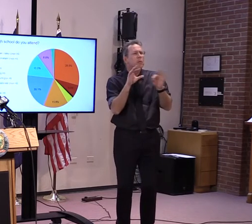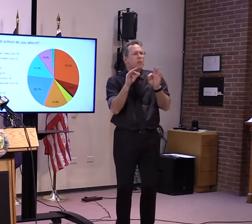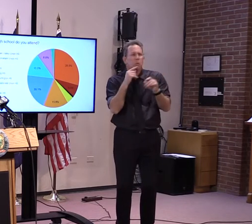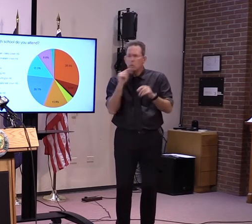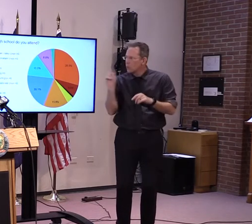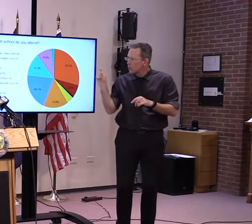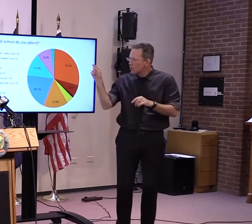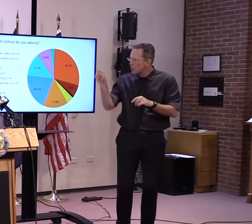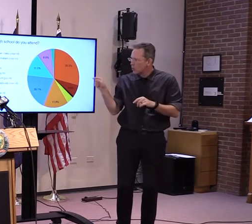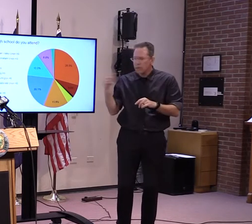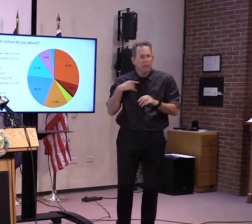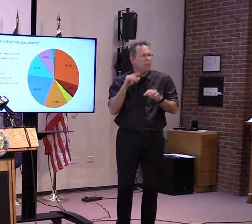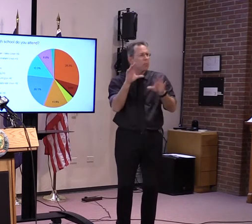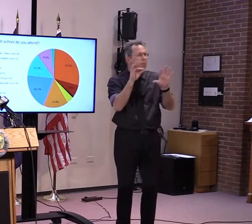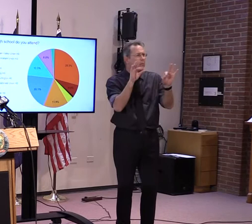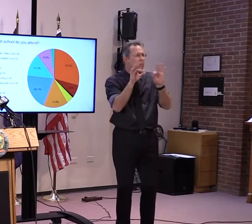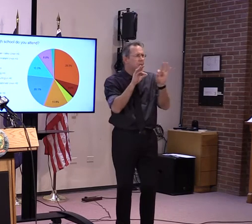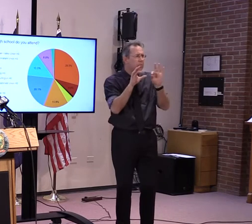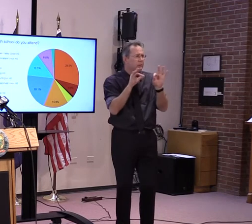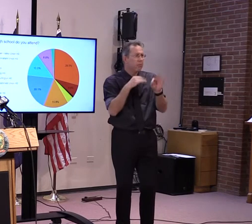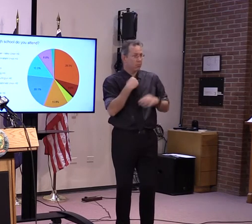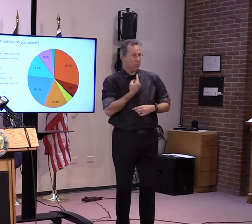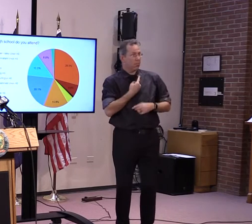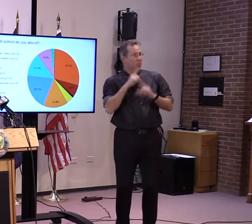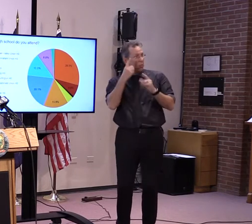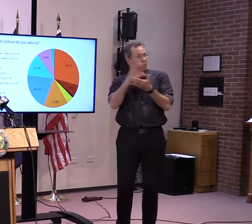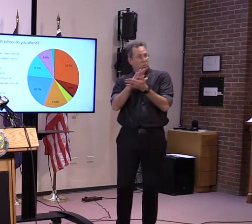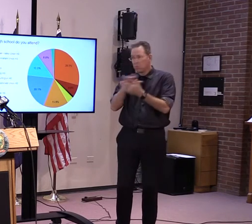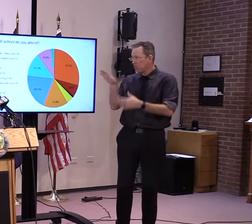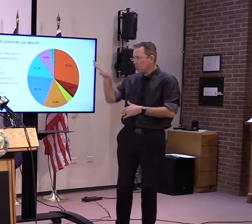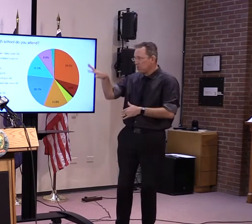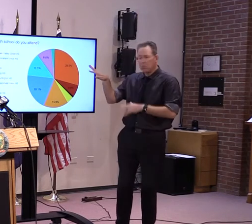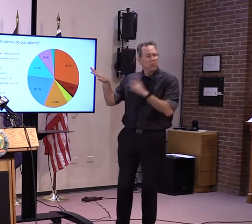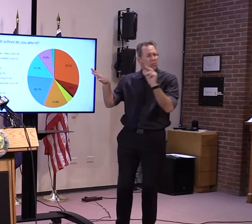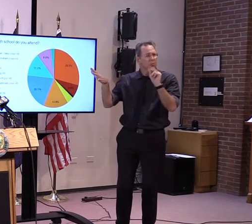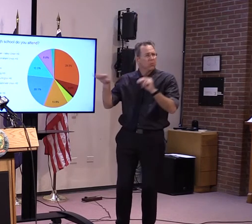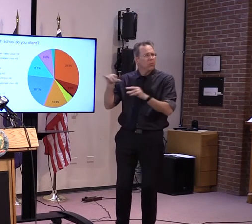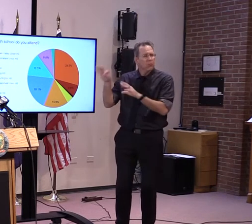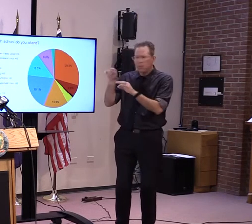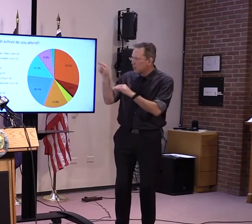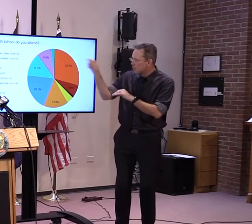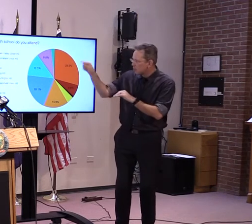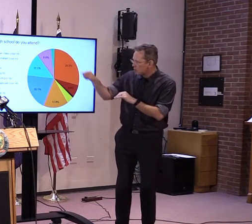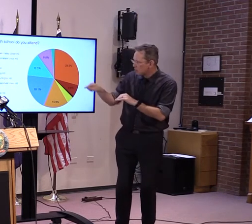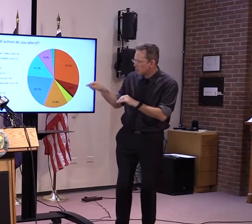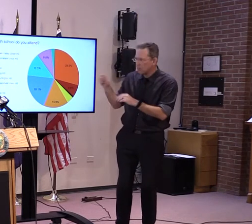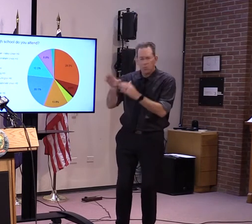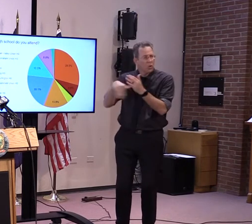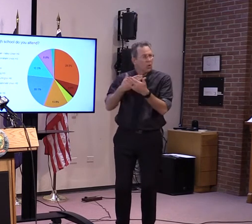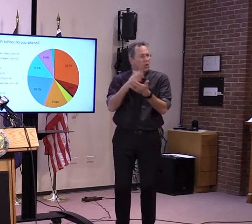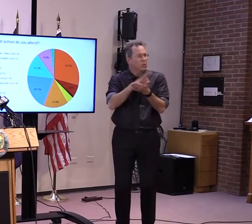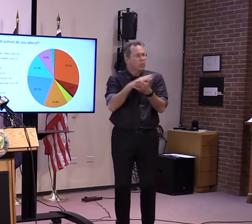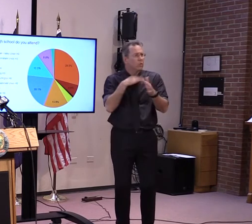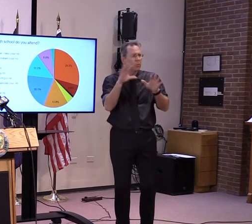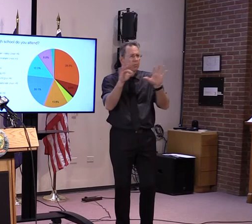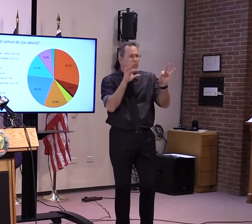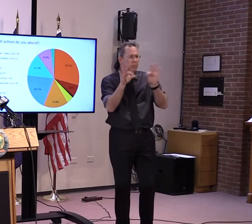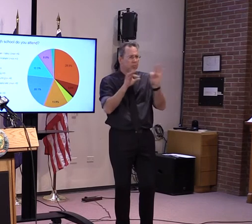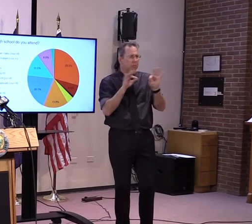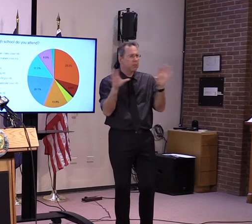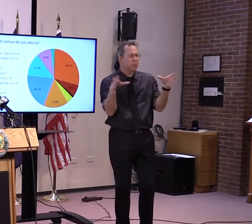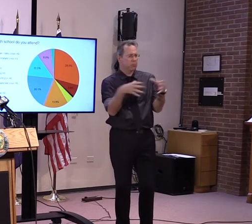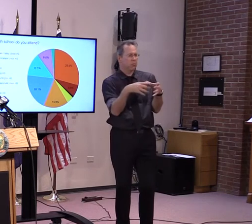extremely biased towards one high school. It is important to note that it was only high schools that were surveyed here and not any middle or elementary